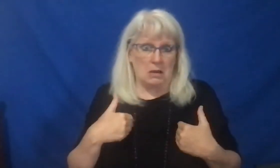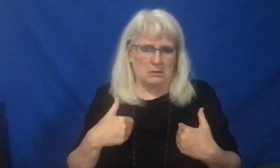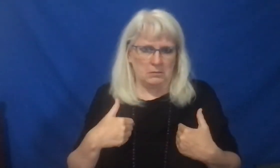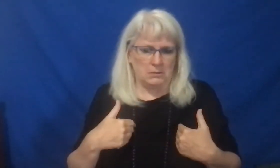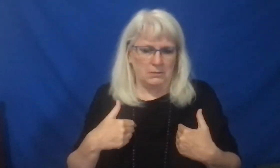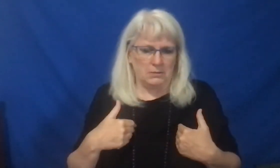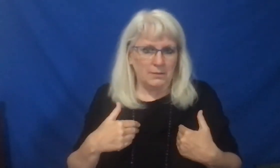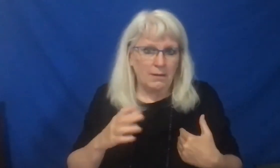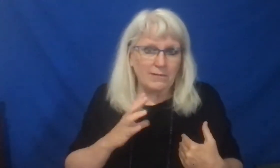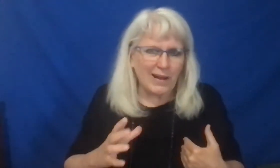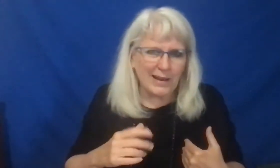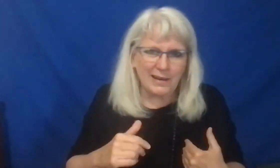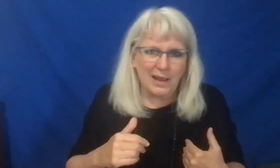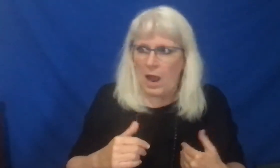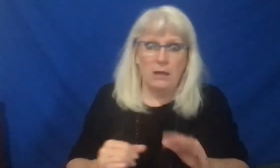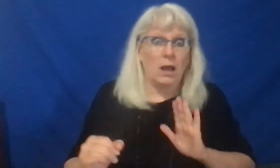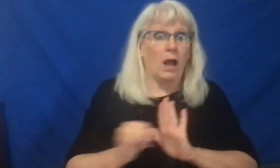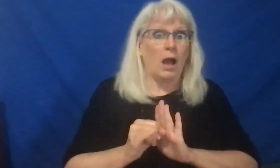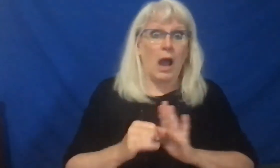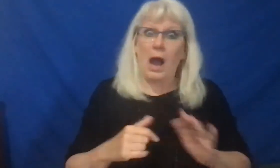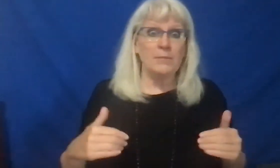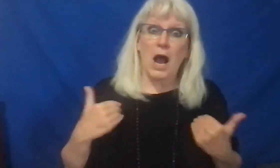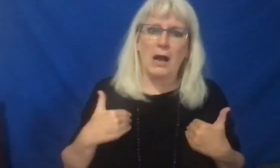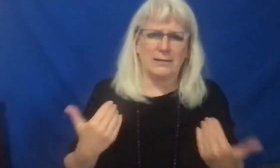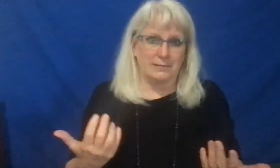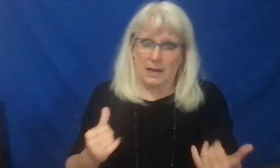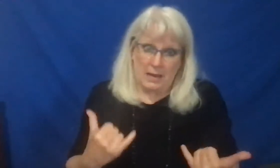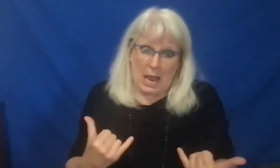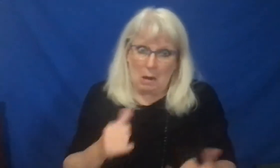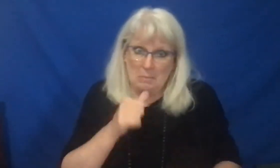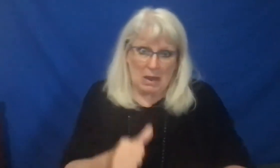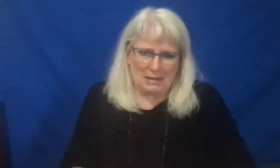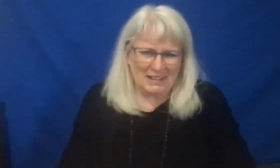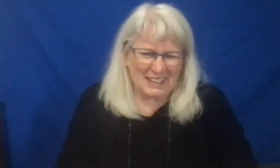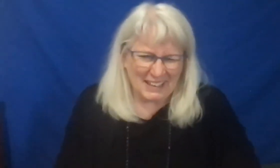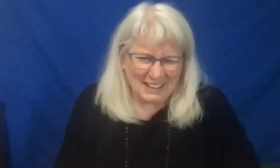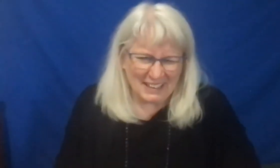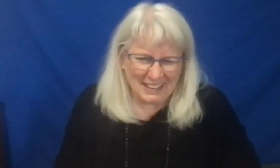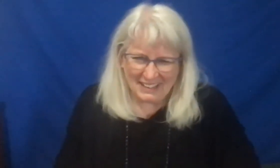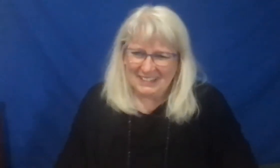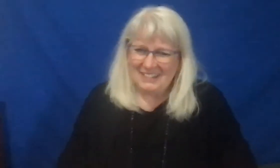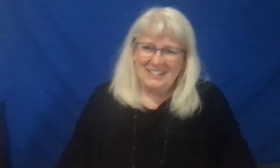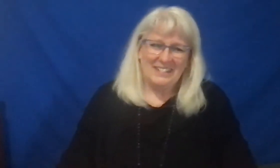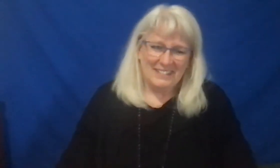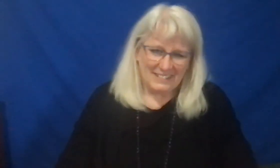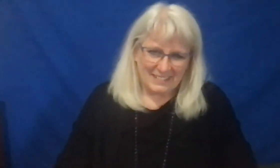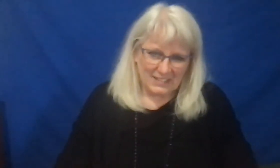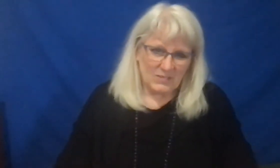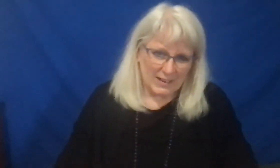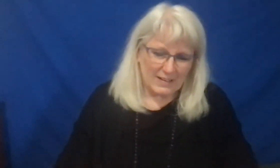of don't really identify as young as much anymore either. But I think maybe